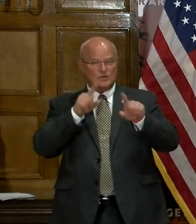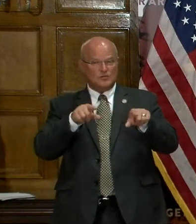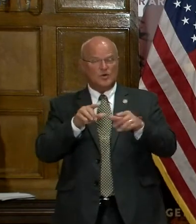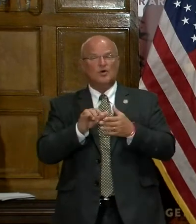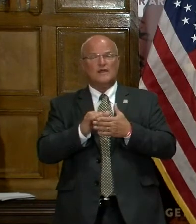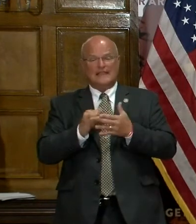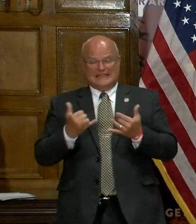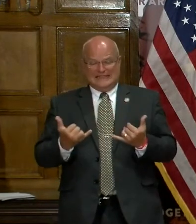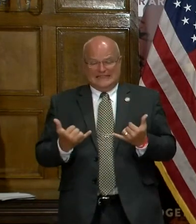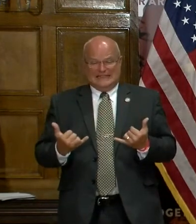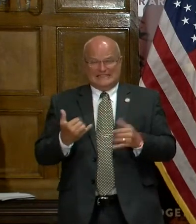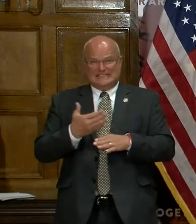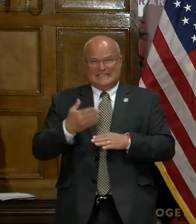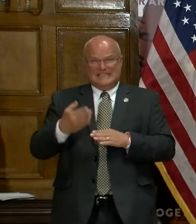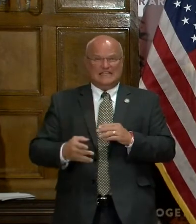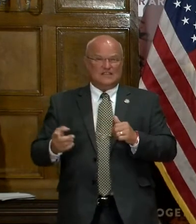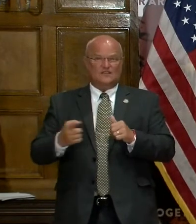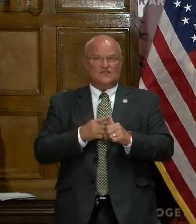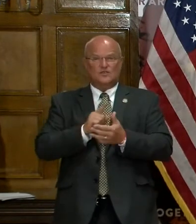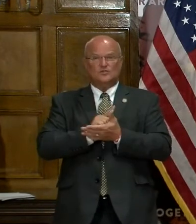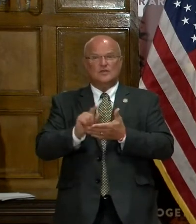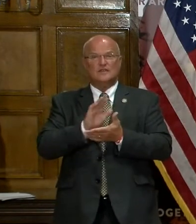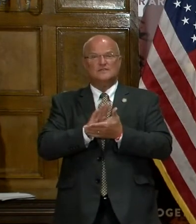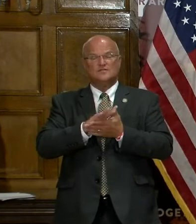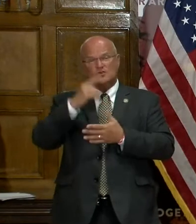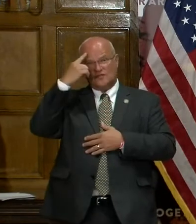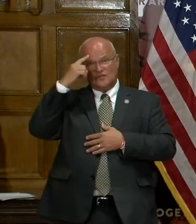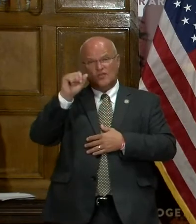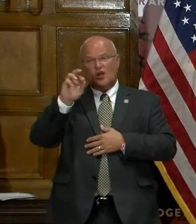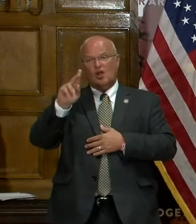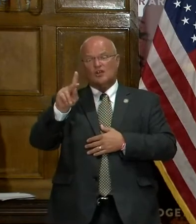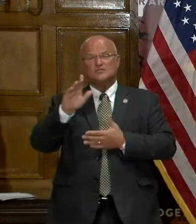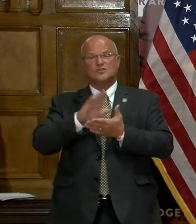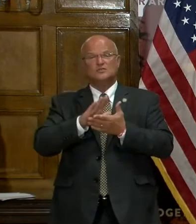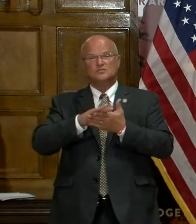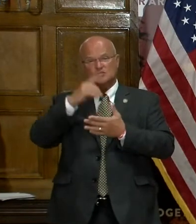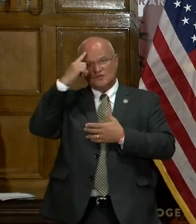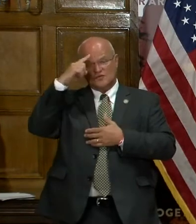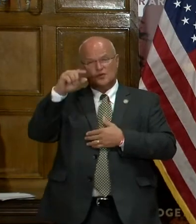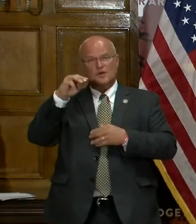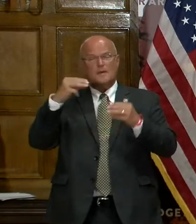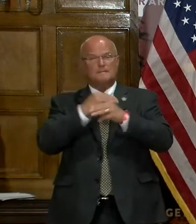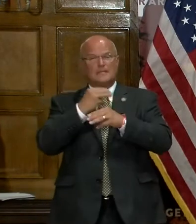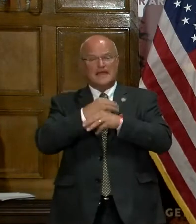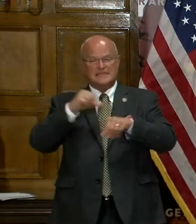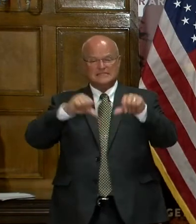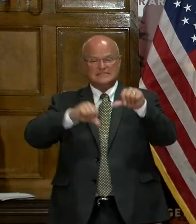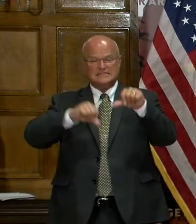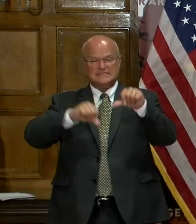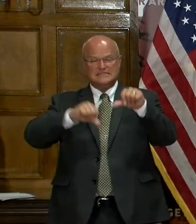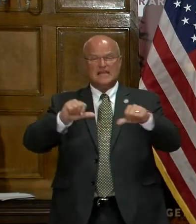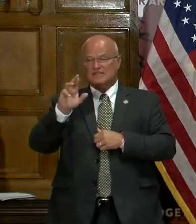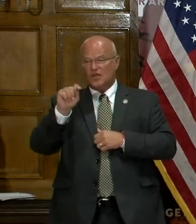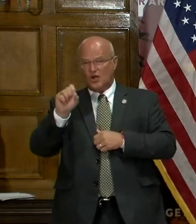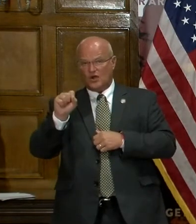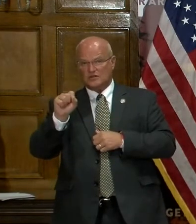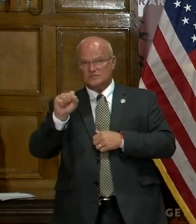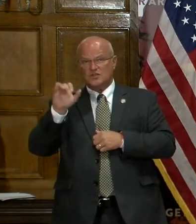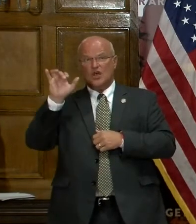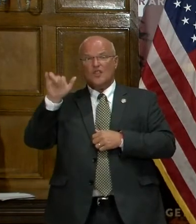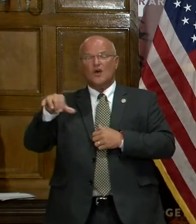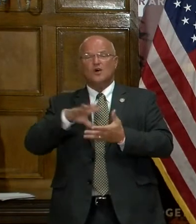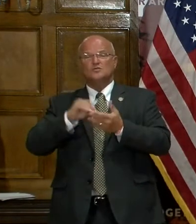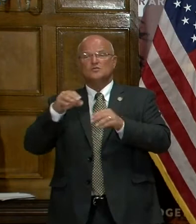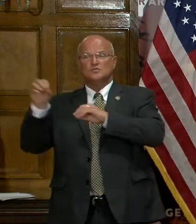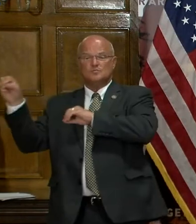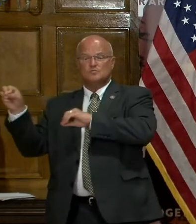that this is the end of the first week of school for the Arkansas School for Math, Science, and the Arts. Those moved into